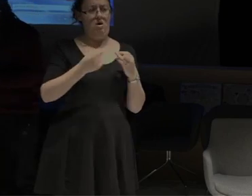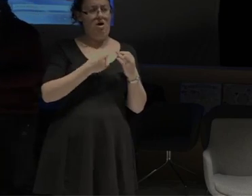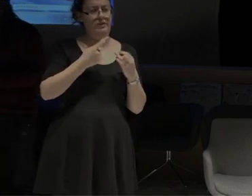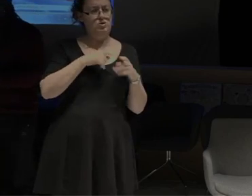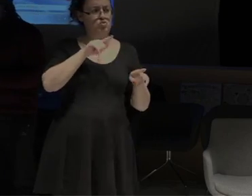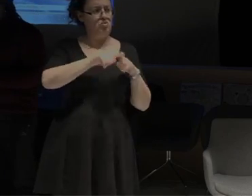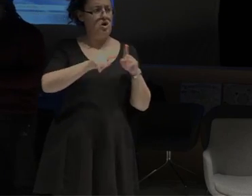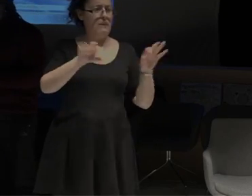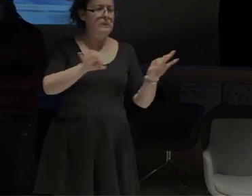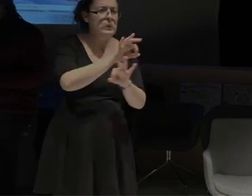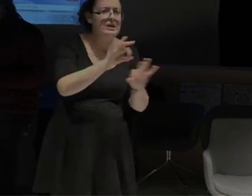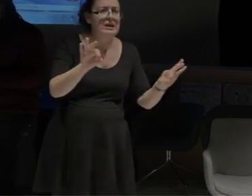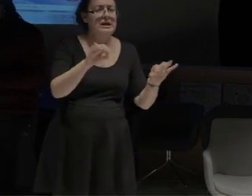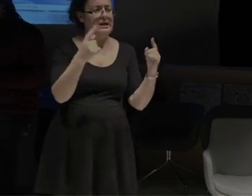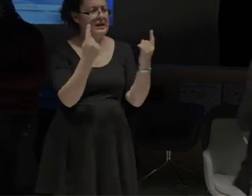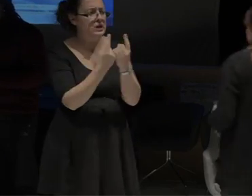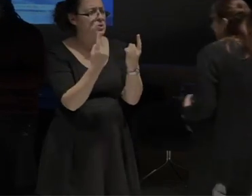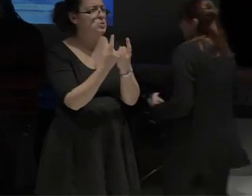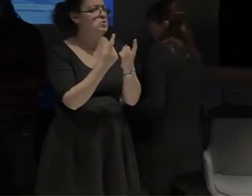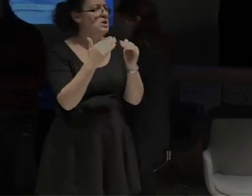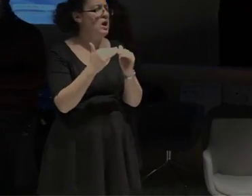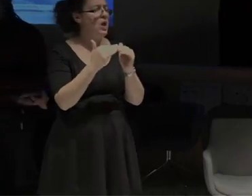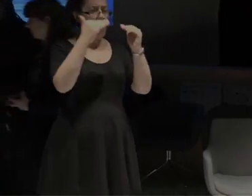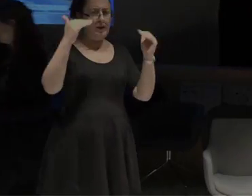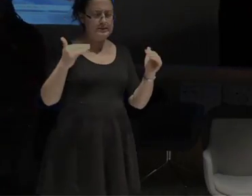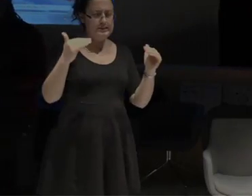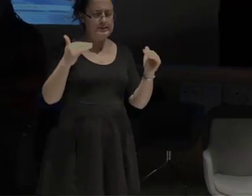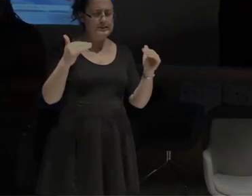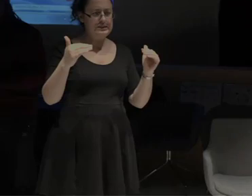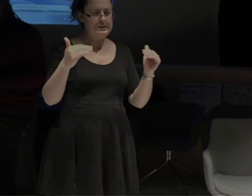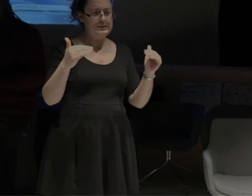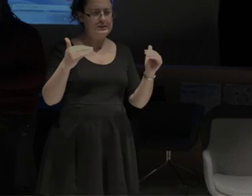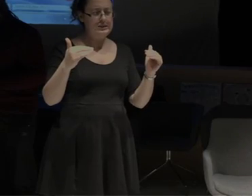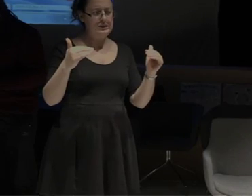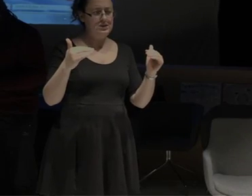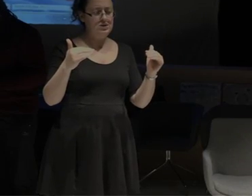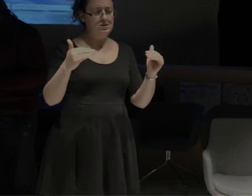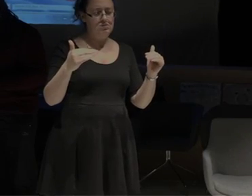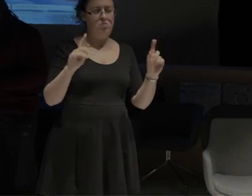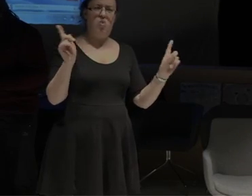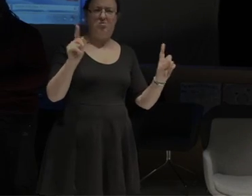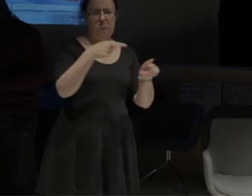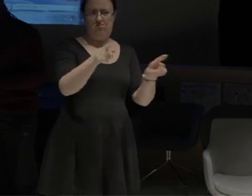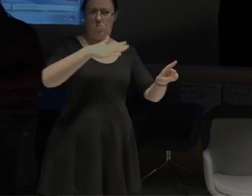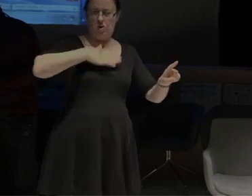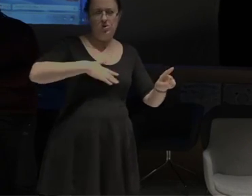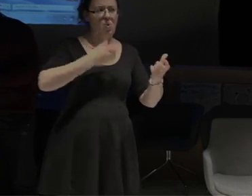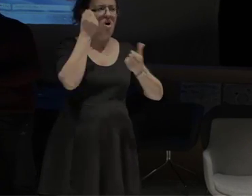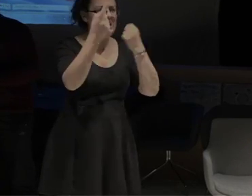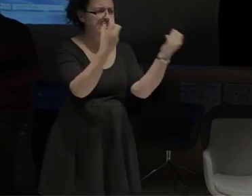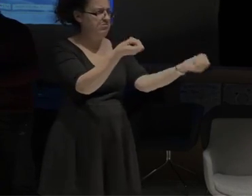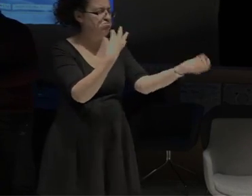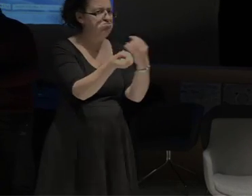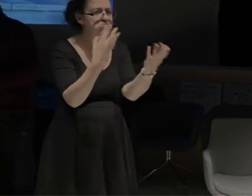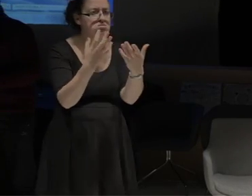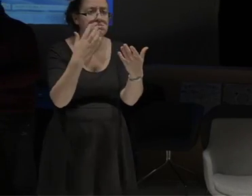know, music, other issues around equalities, whatever they wanted, really. And we had loads of different ideas from people. And